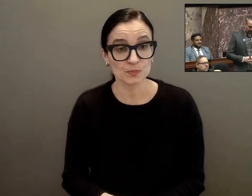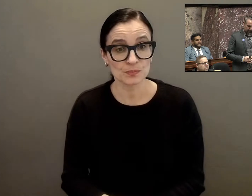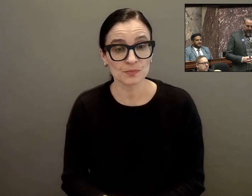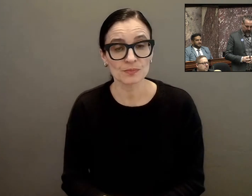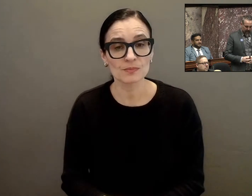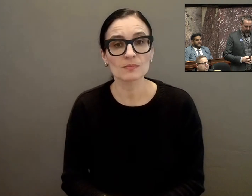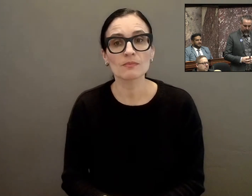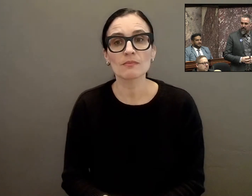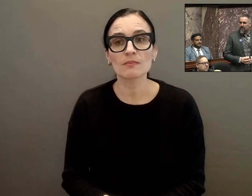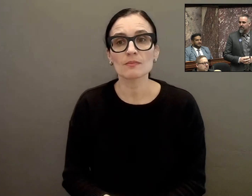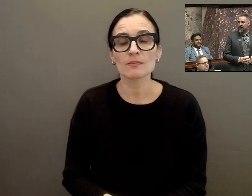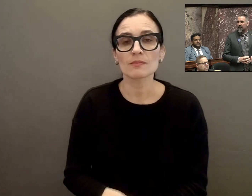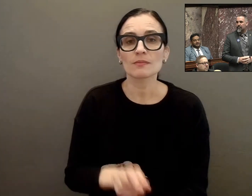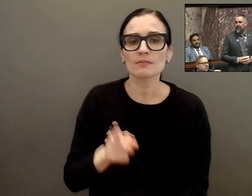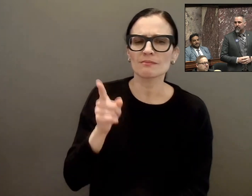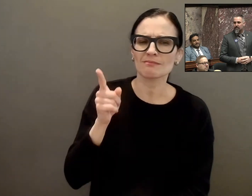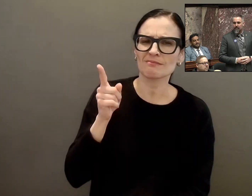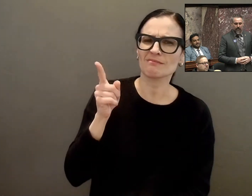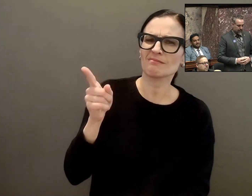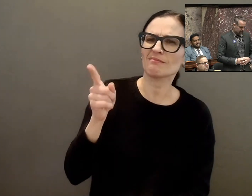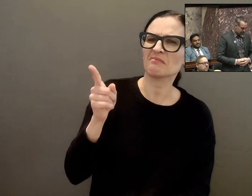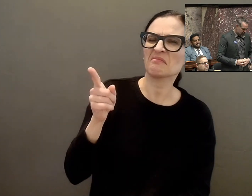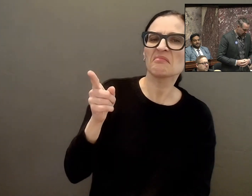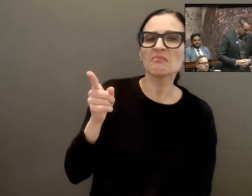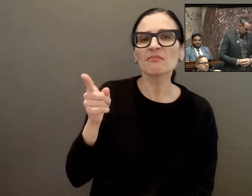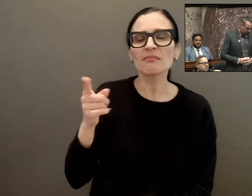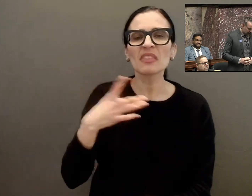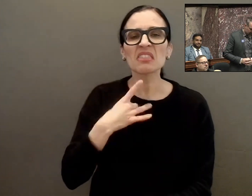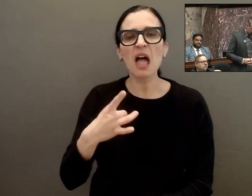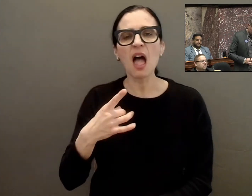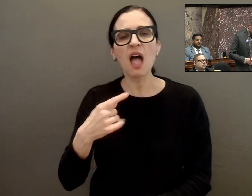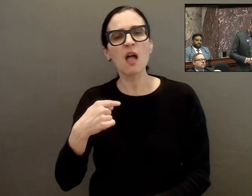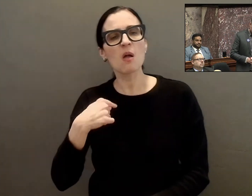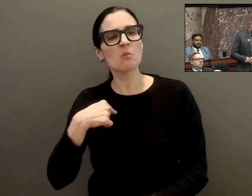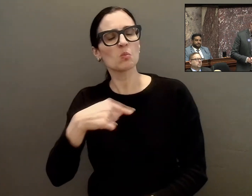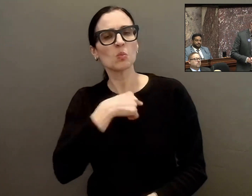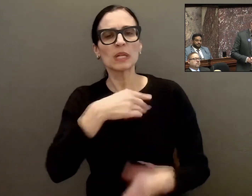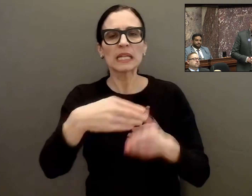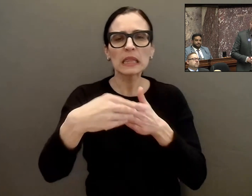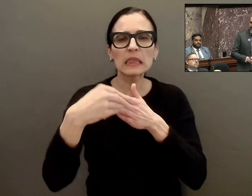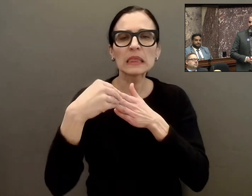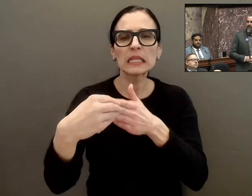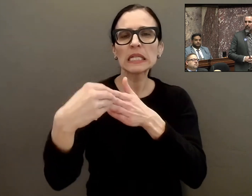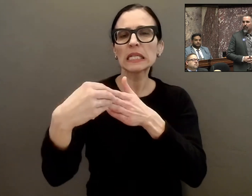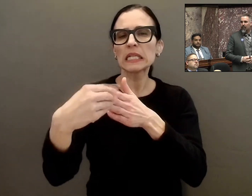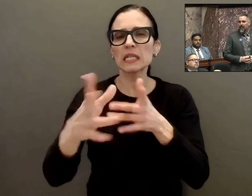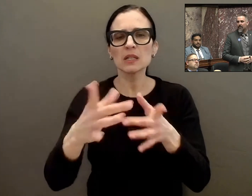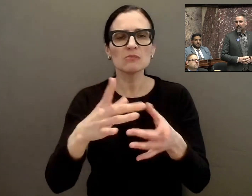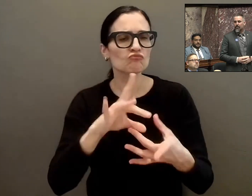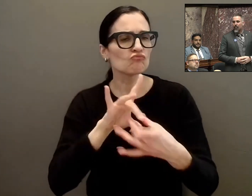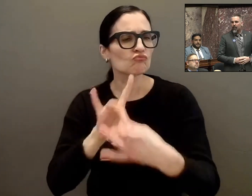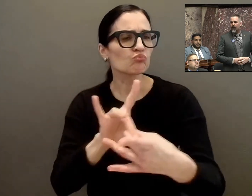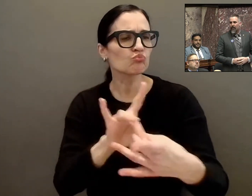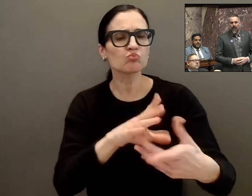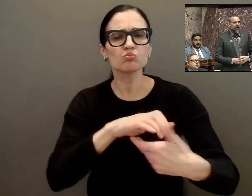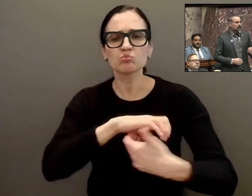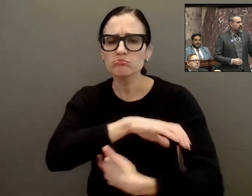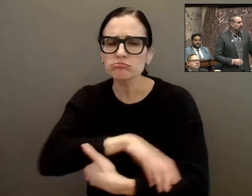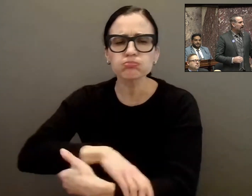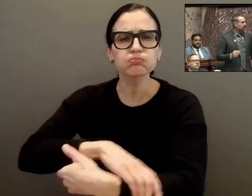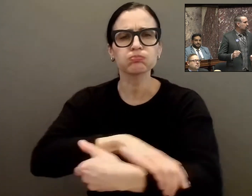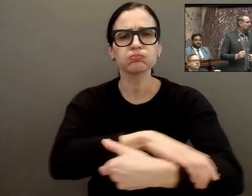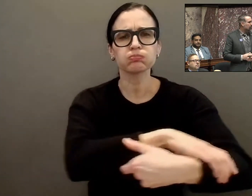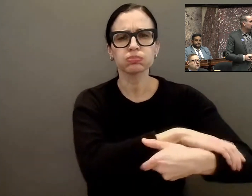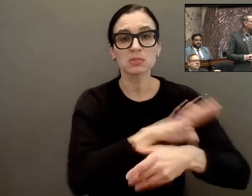with reconciliation with Indigenous peoples in BC. Recently, the Métis Nation of BC was told that core funding